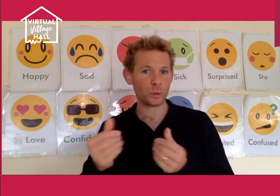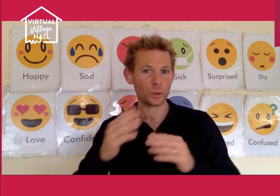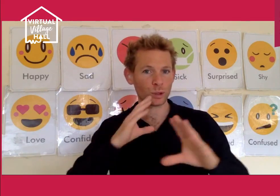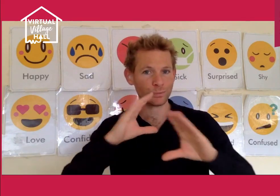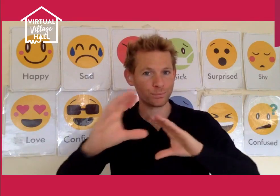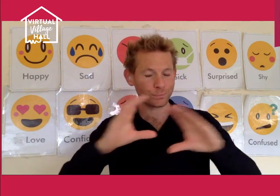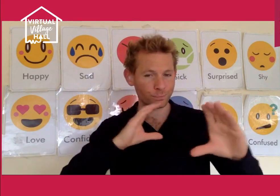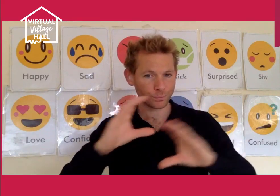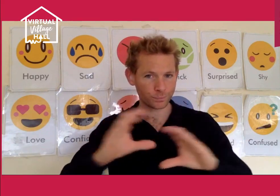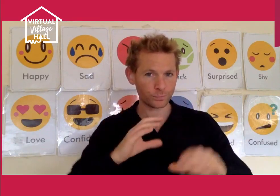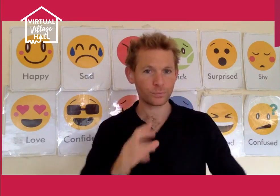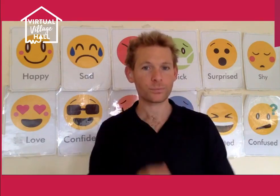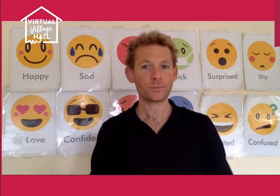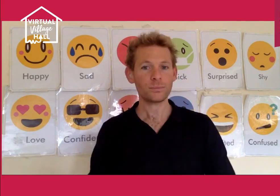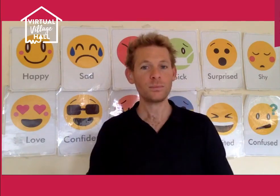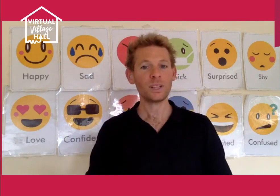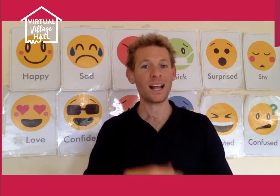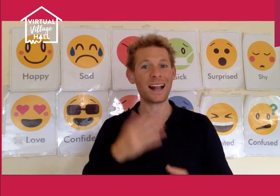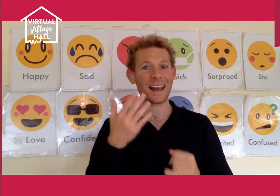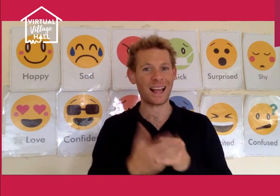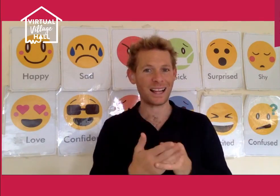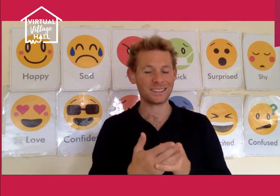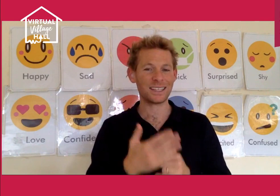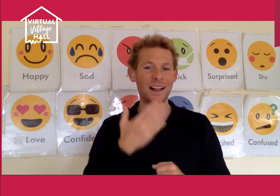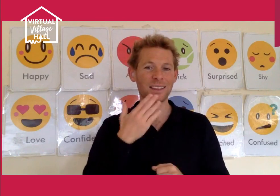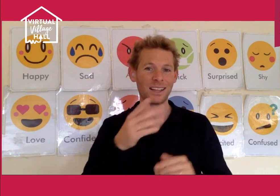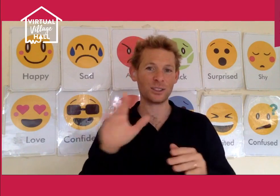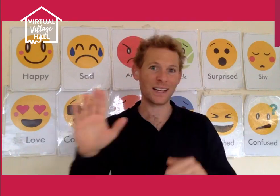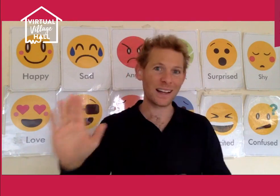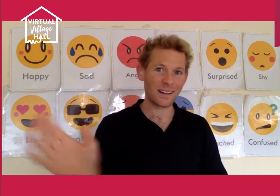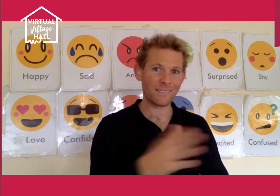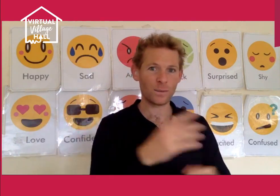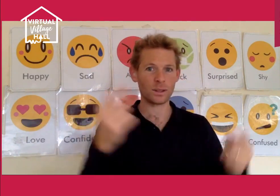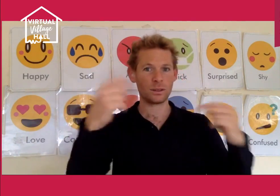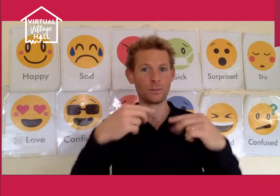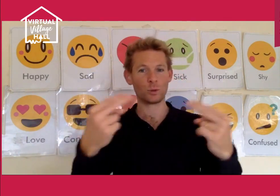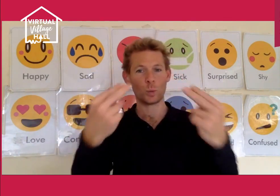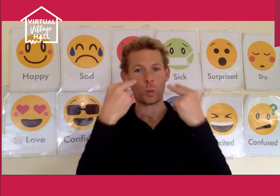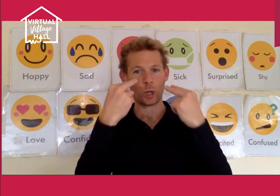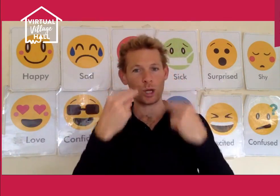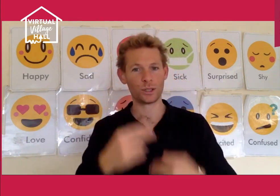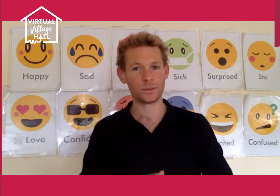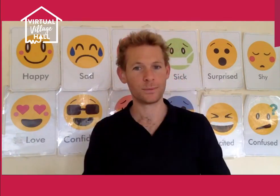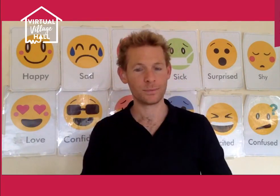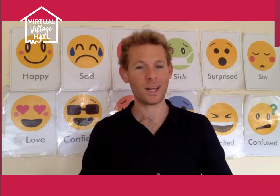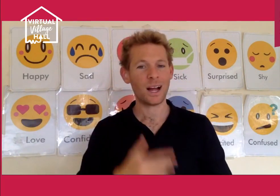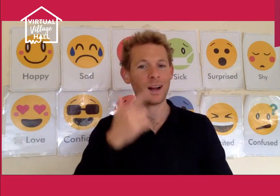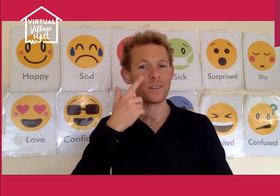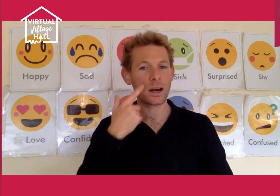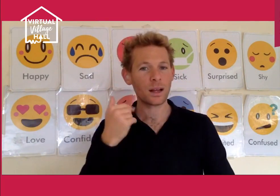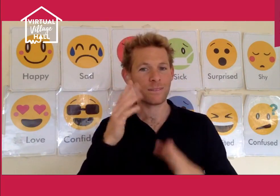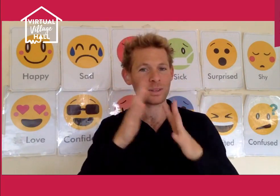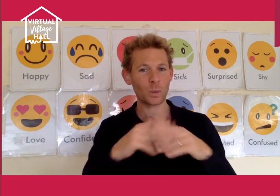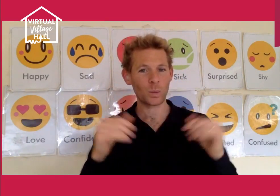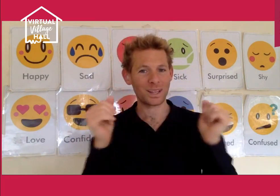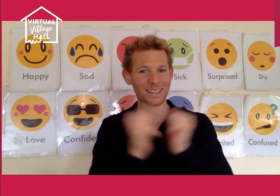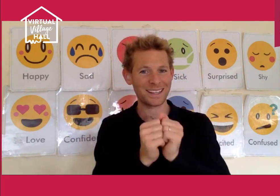for making sure that everything worked smoothly in terms of communication. And lastly, I want to thank all of you guys for turning up and